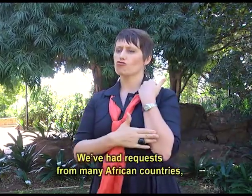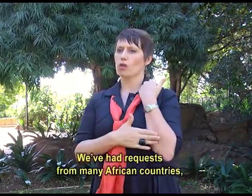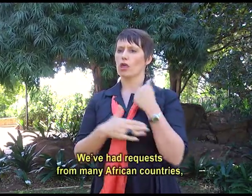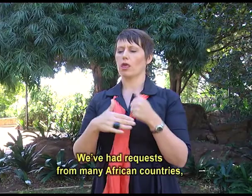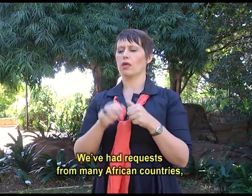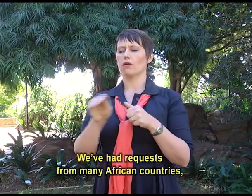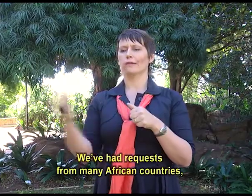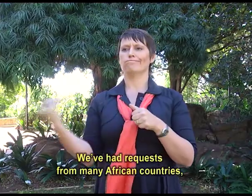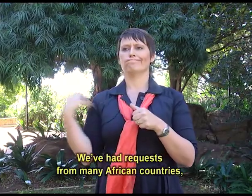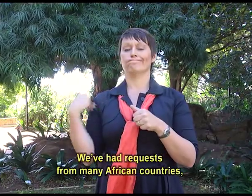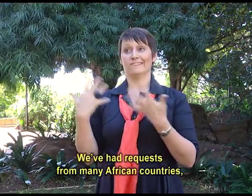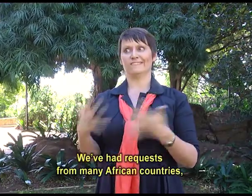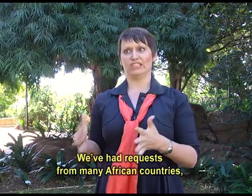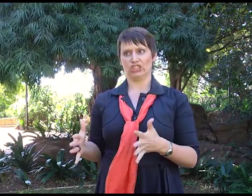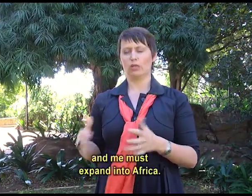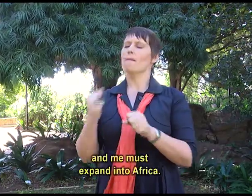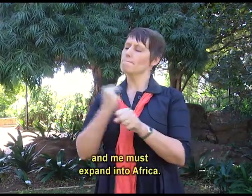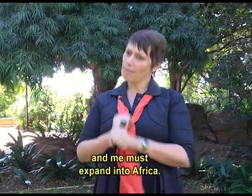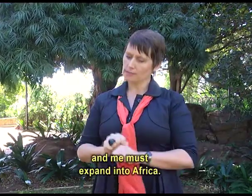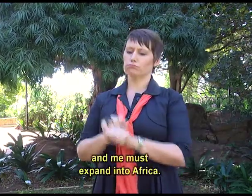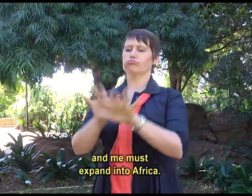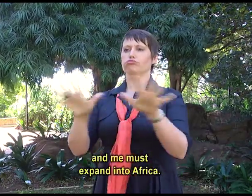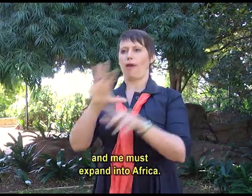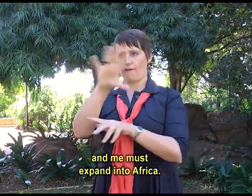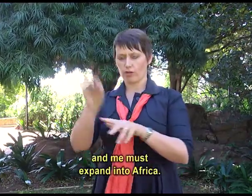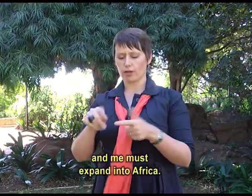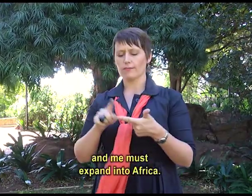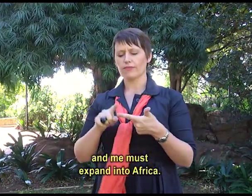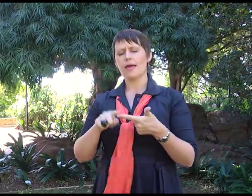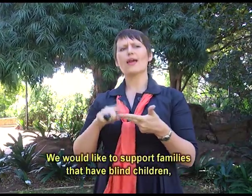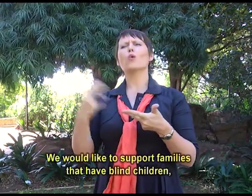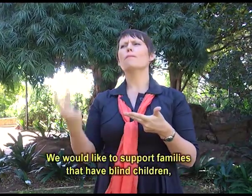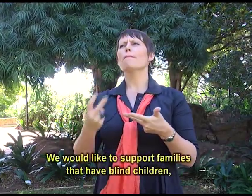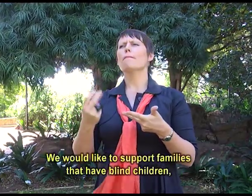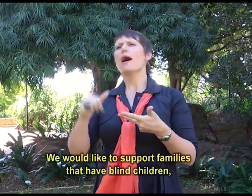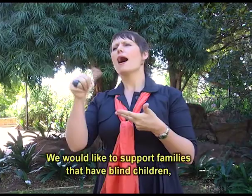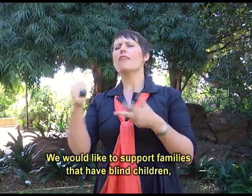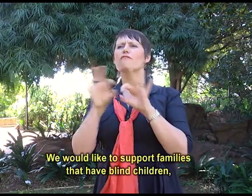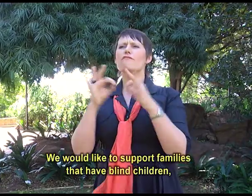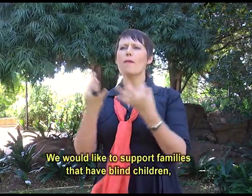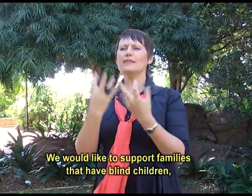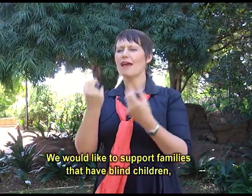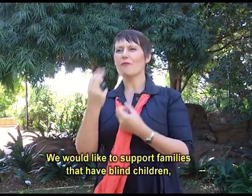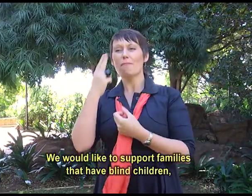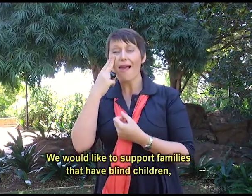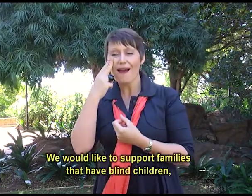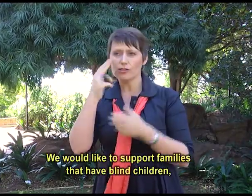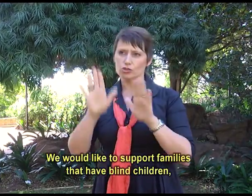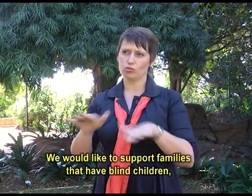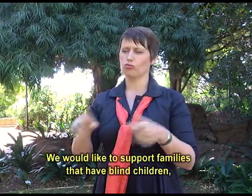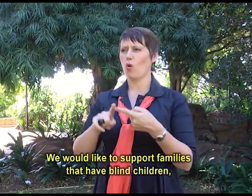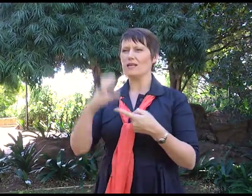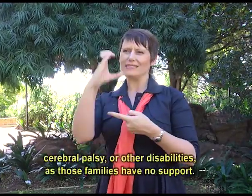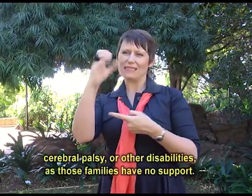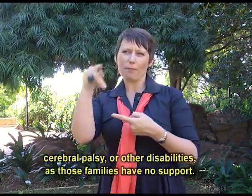We've had requests from many African countries, and we must expand into Africa. We would like to support families that